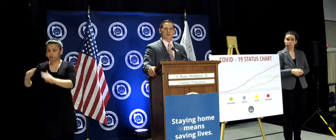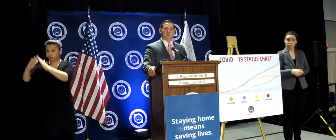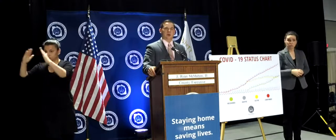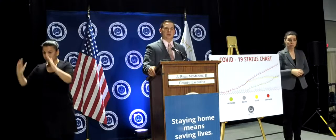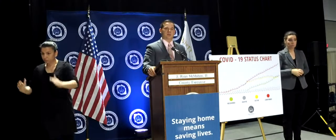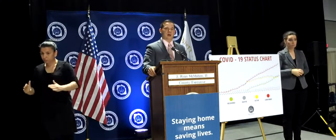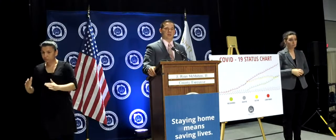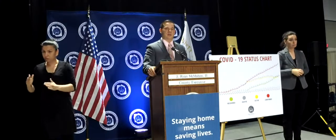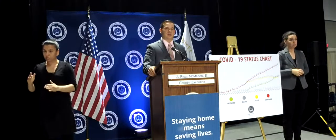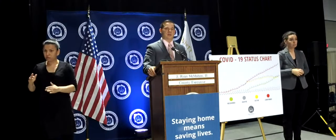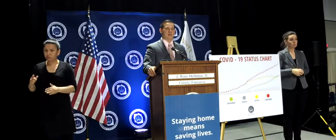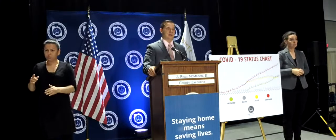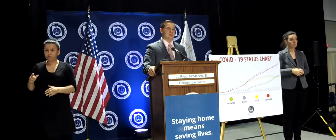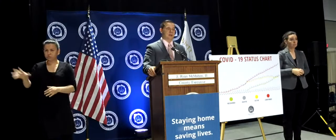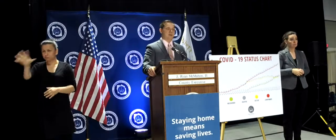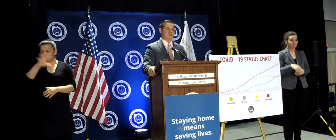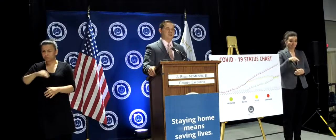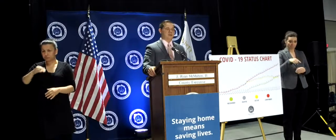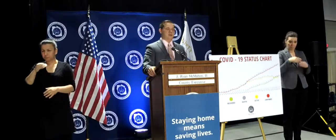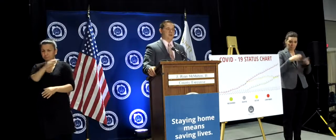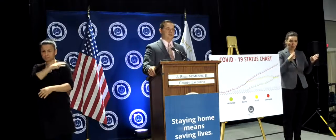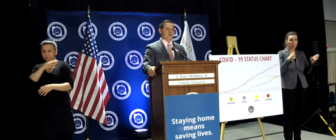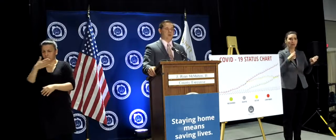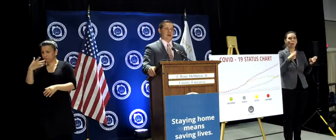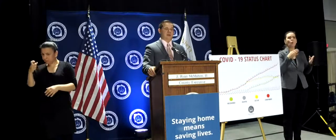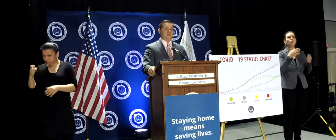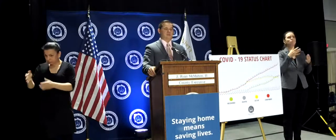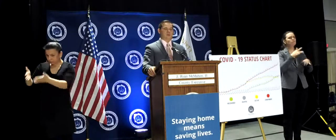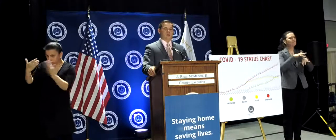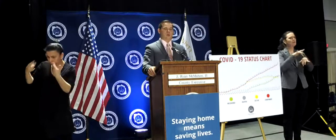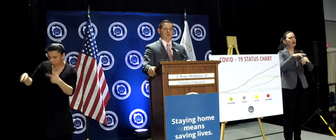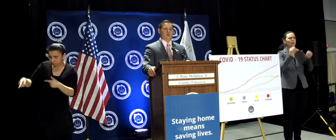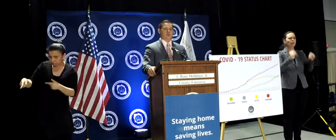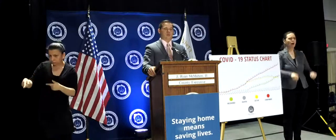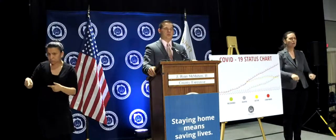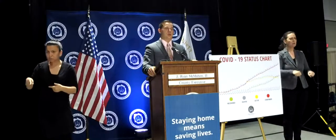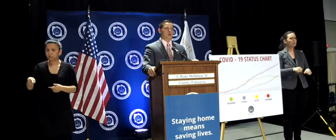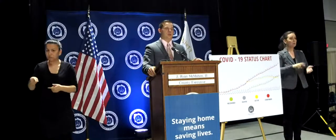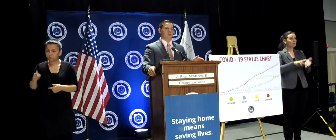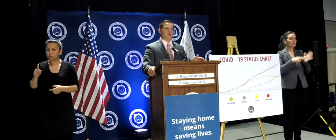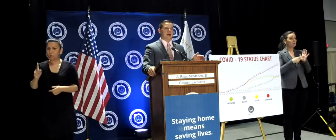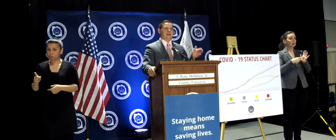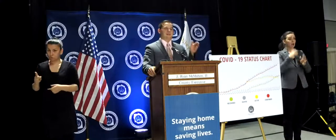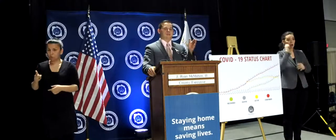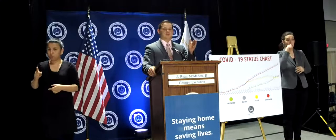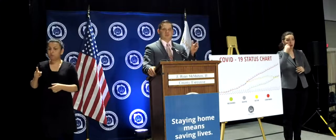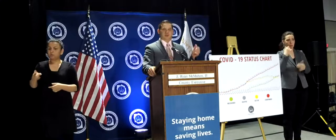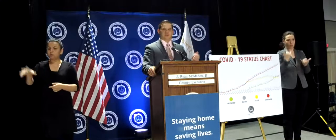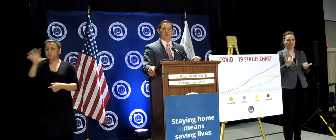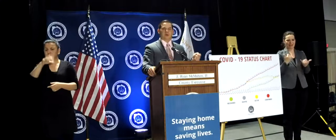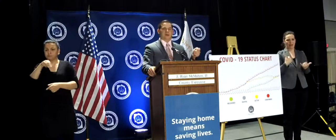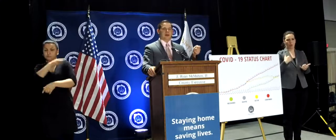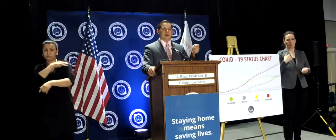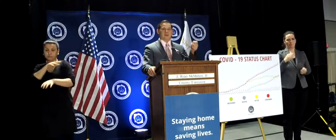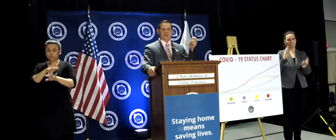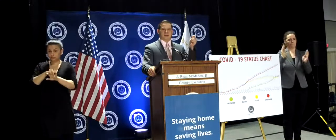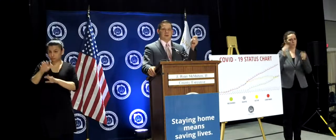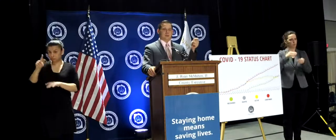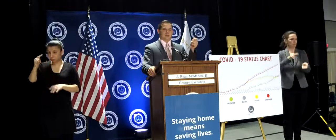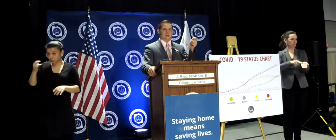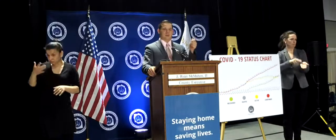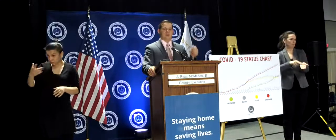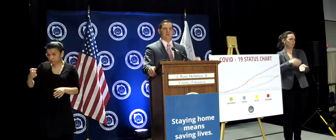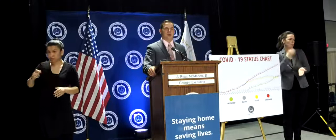at the beginning part of this process that capacity is utilized for nursing homes. There's a process with this. You have to go online, you got to